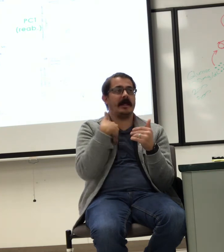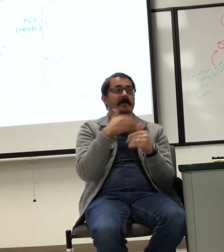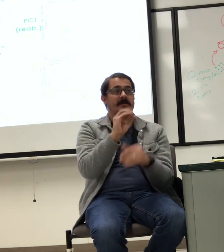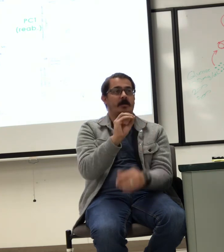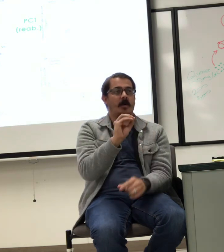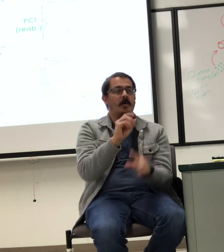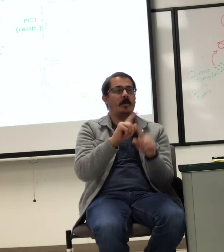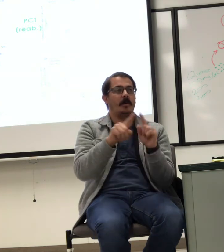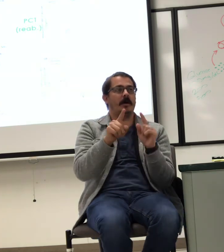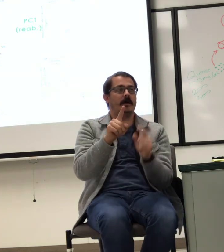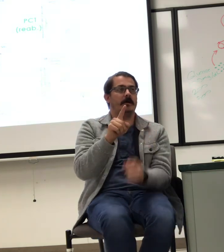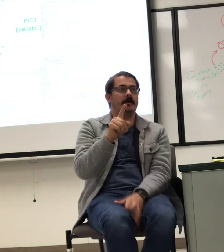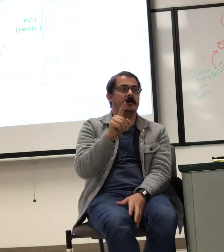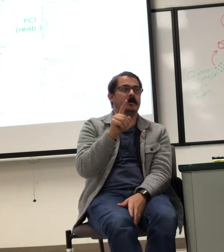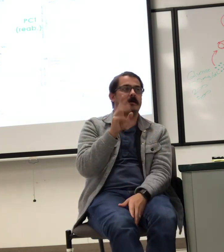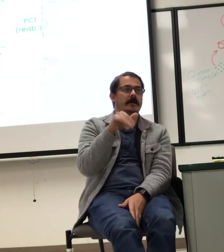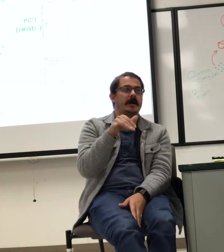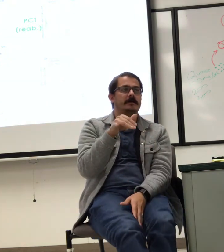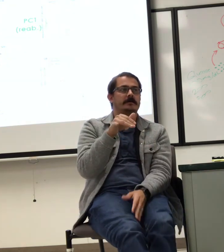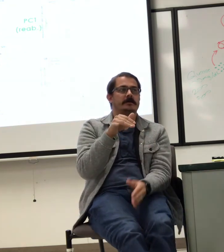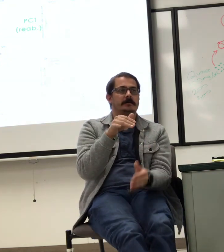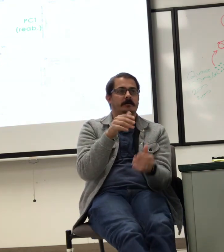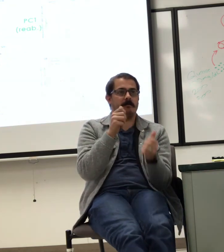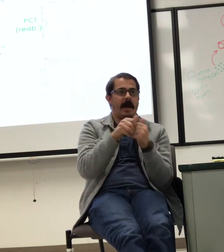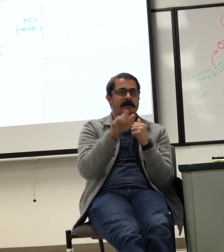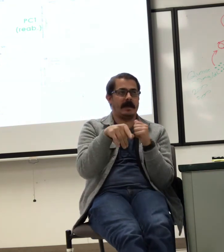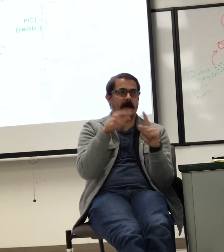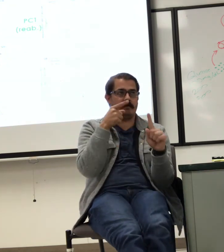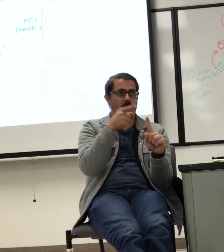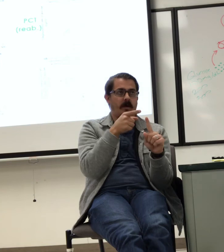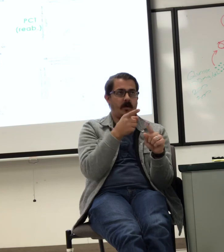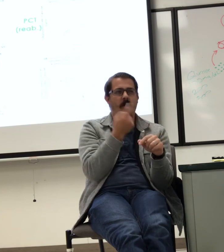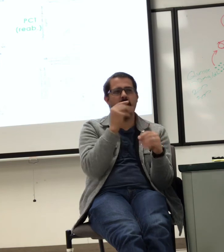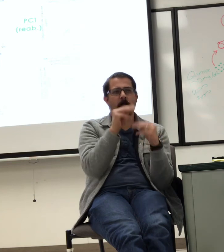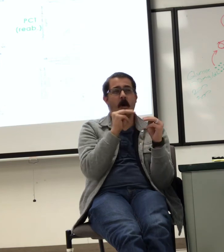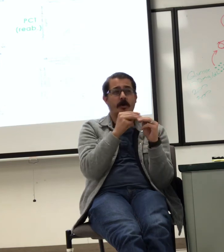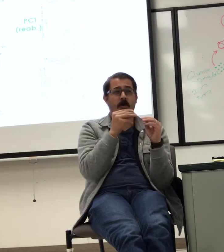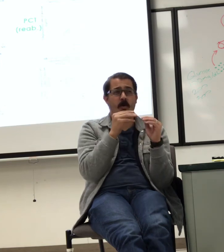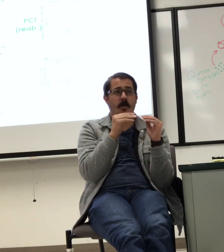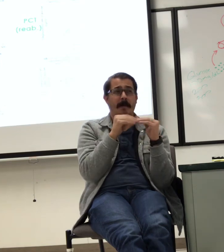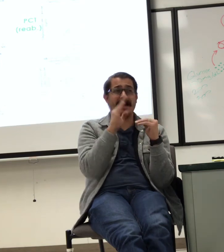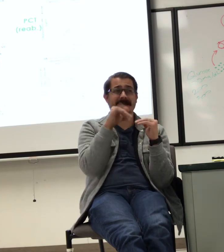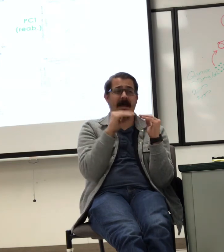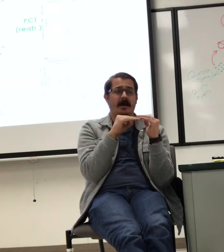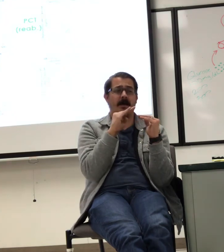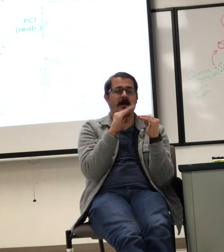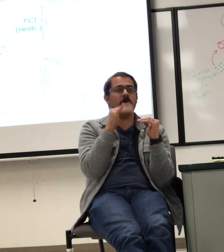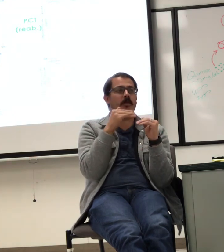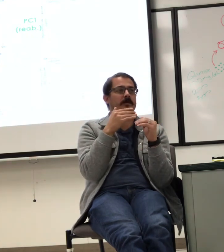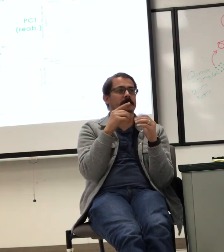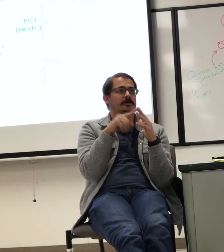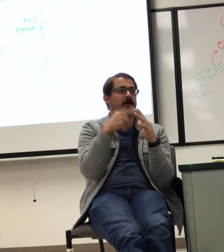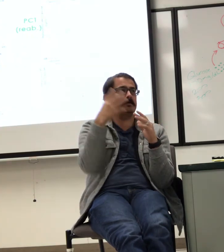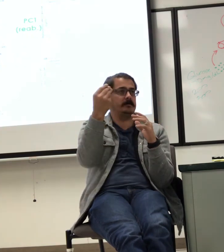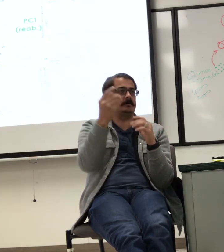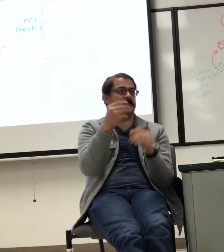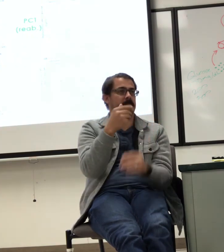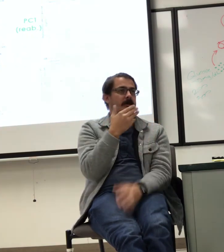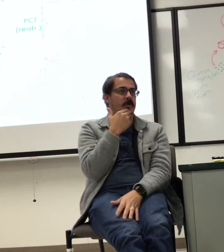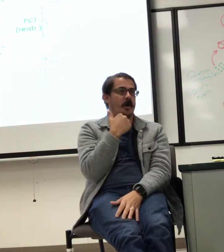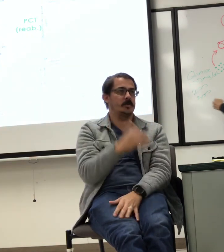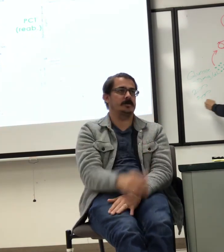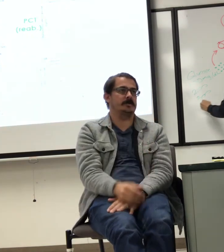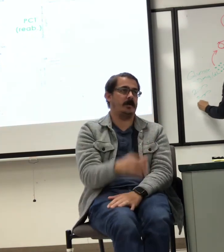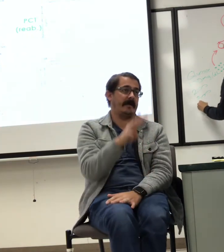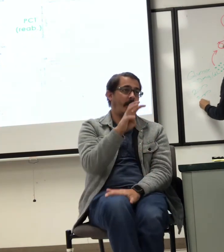but that's past that point. One molecule past that point, you'll start to excrete glucose. So if you just go to